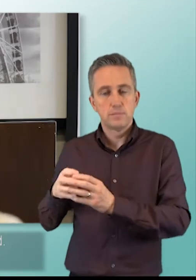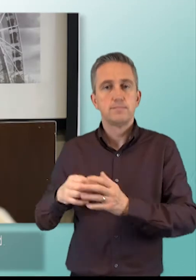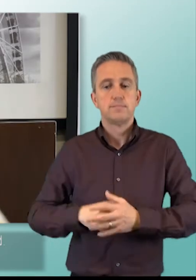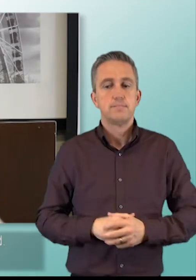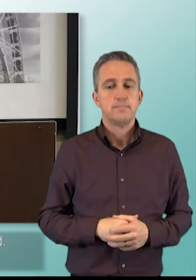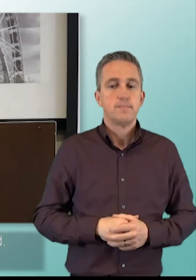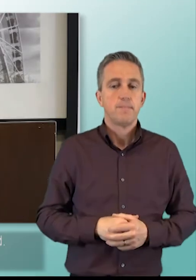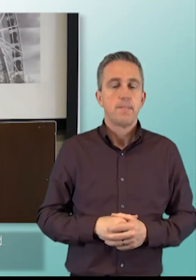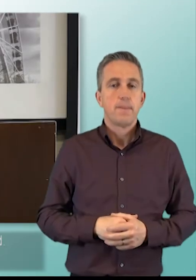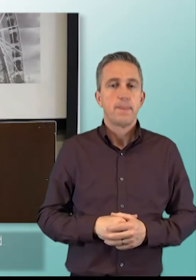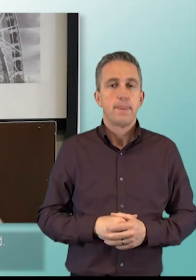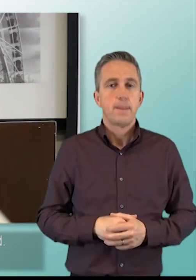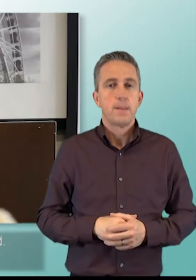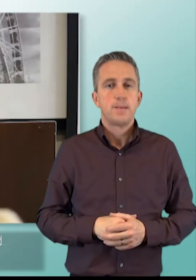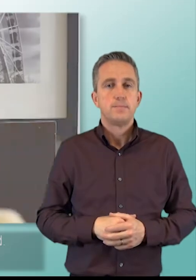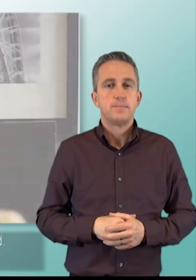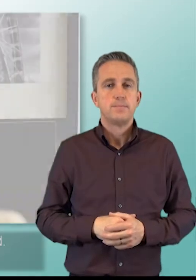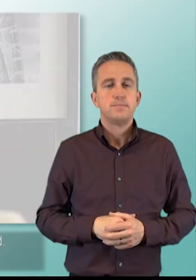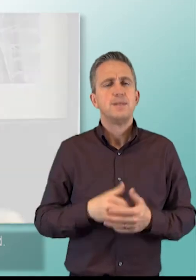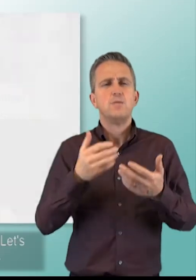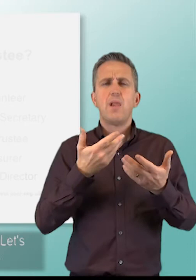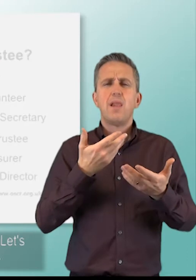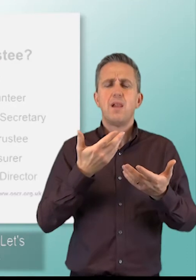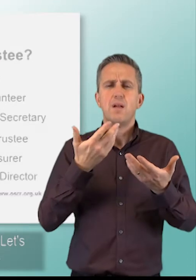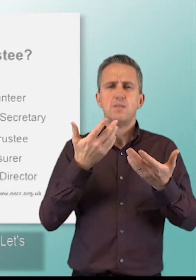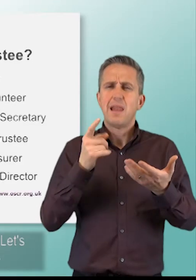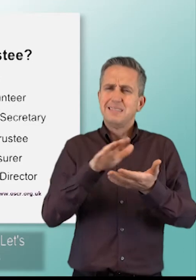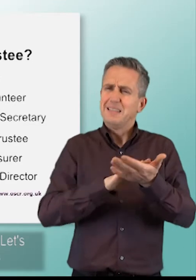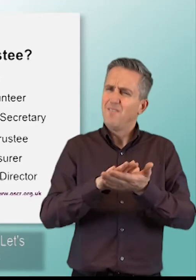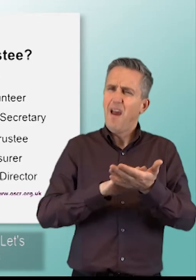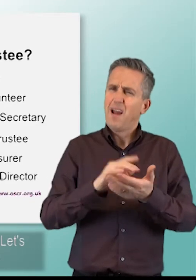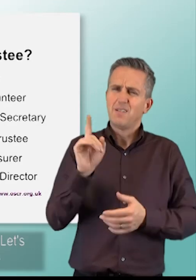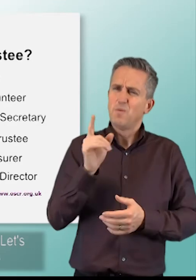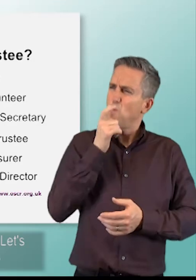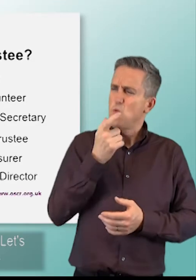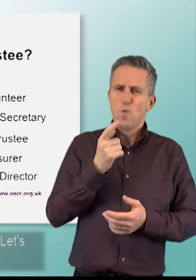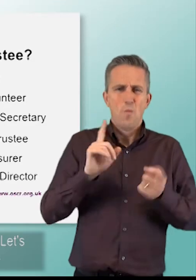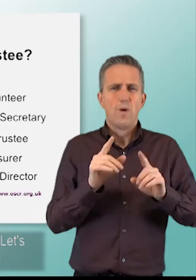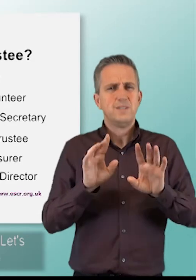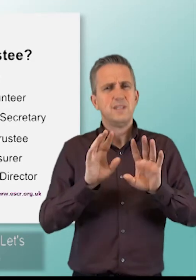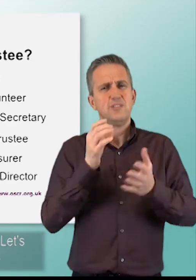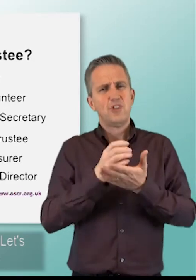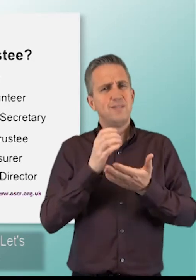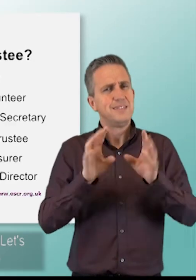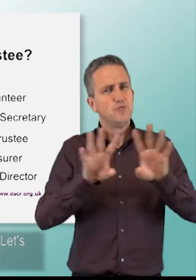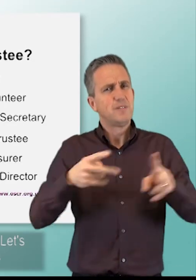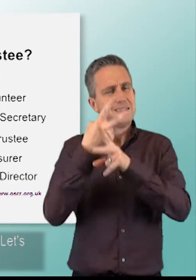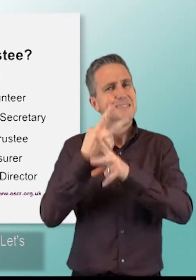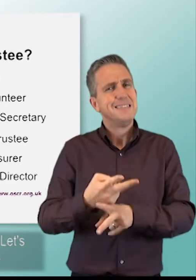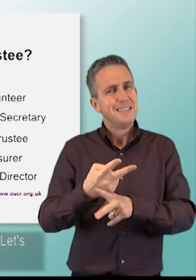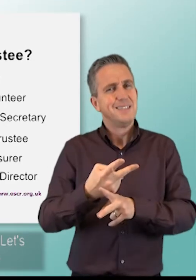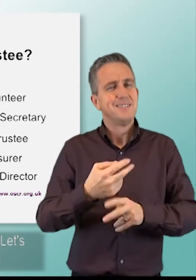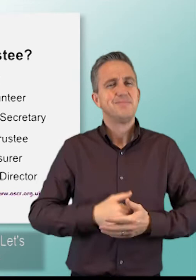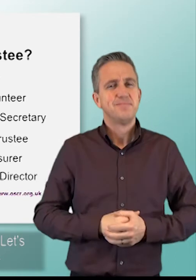So let's start off with then the basics, okay? Who is a charity trustee? What is a charity trustee? Let's be clear about who